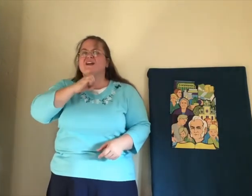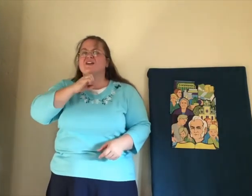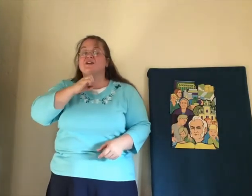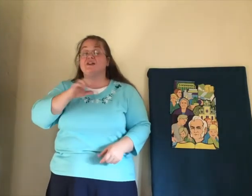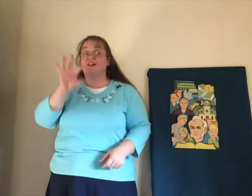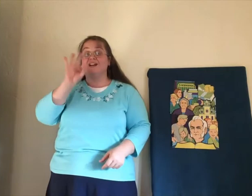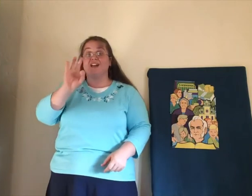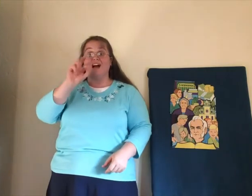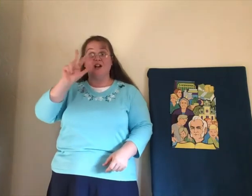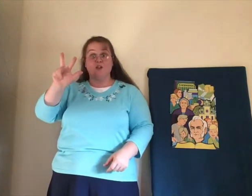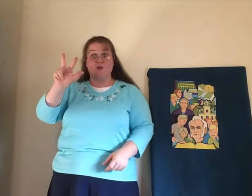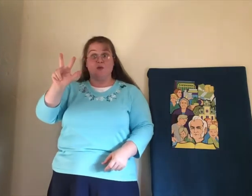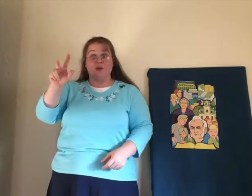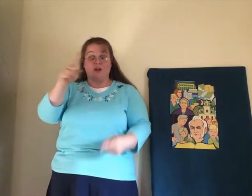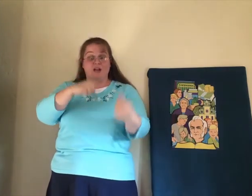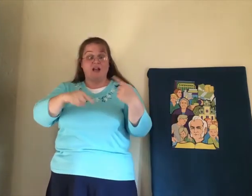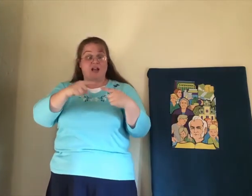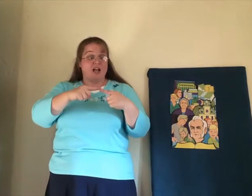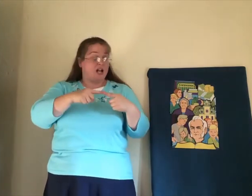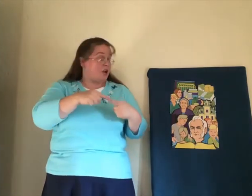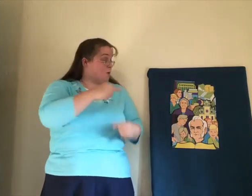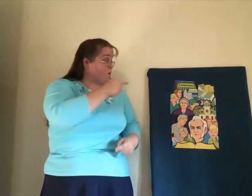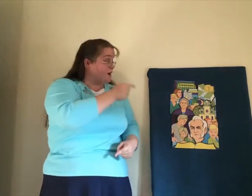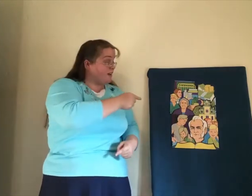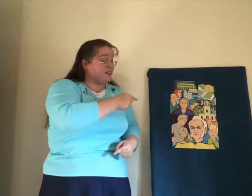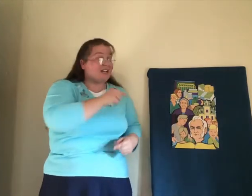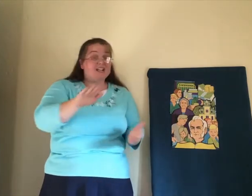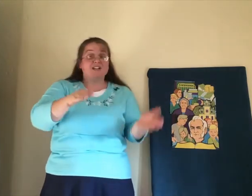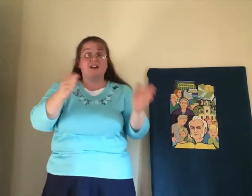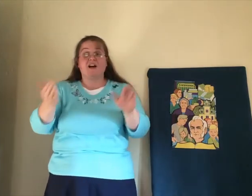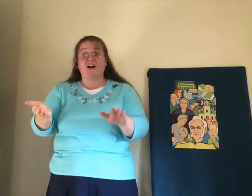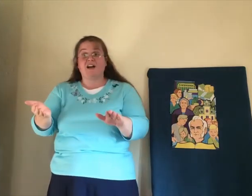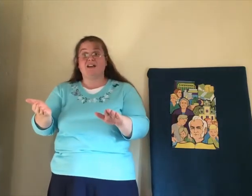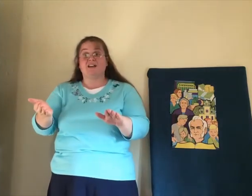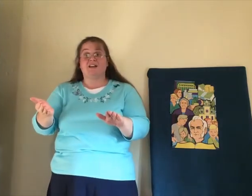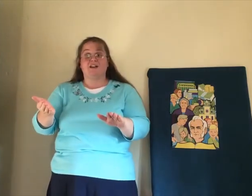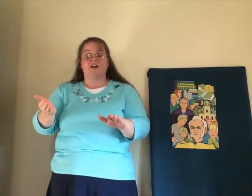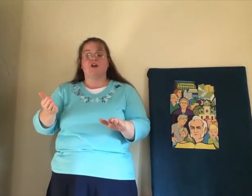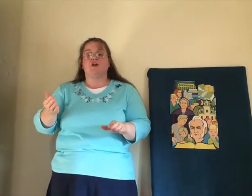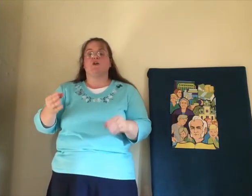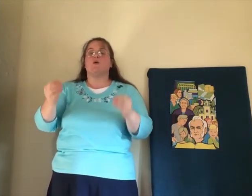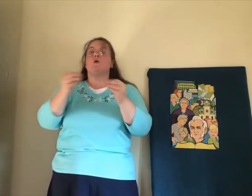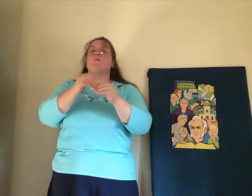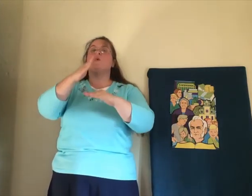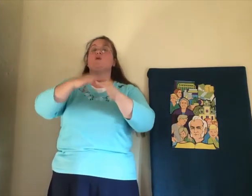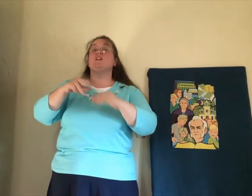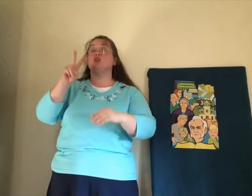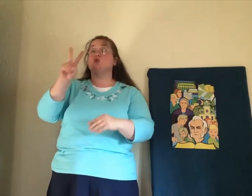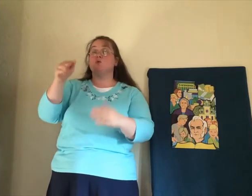George lived until he was 93 years old. And when he